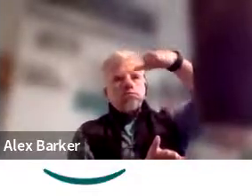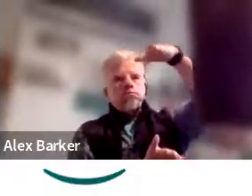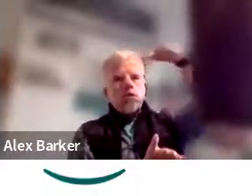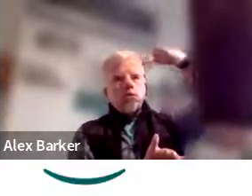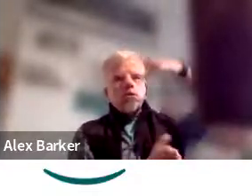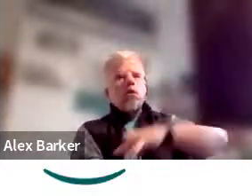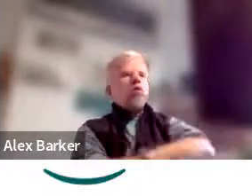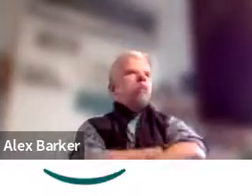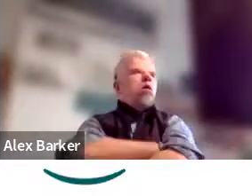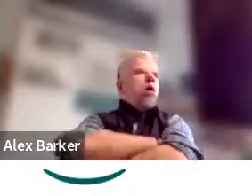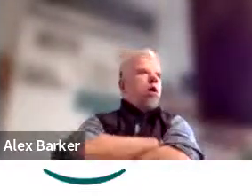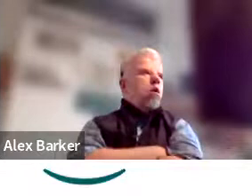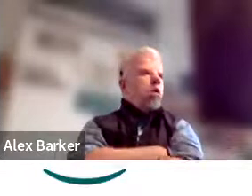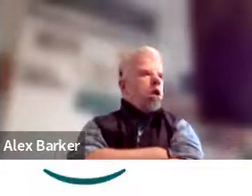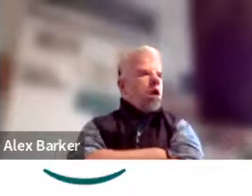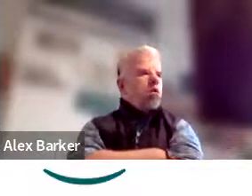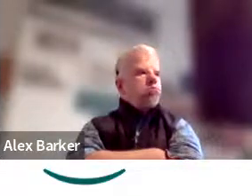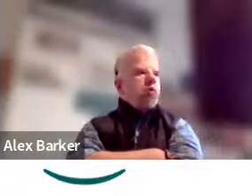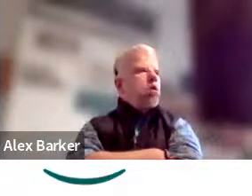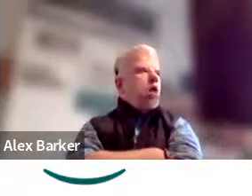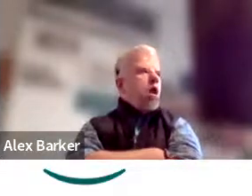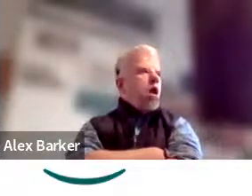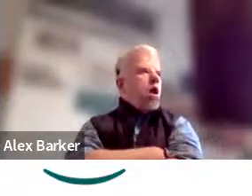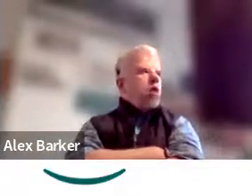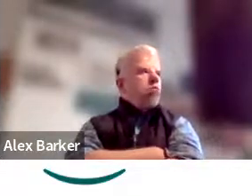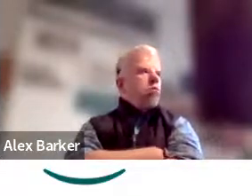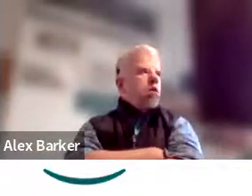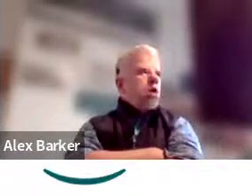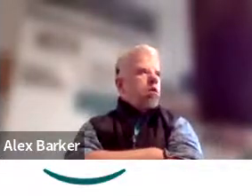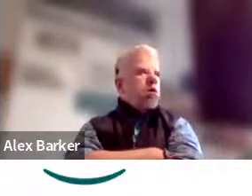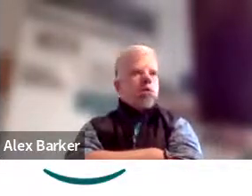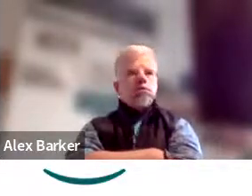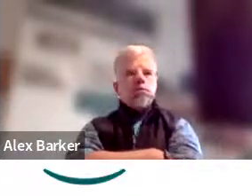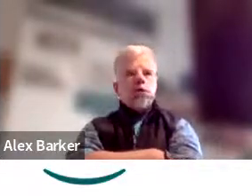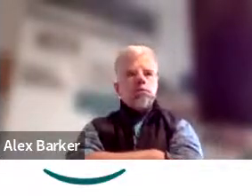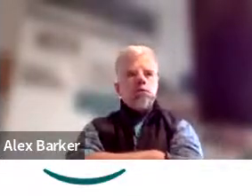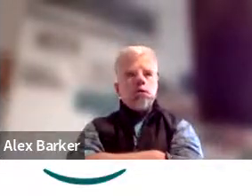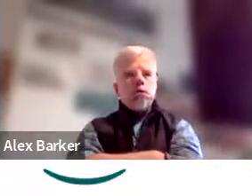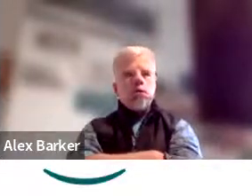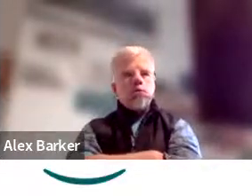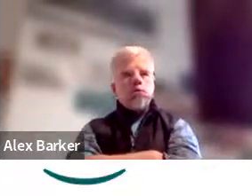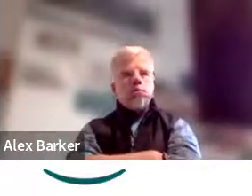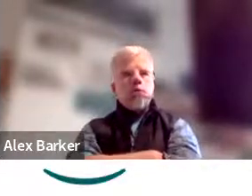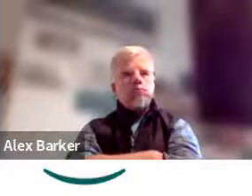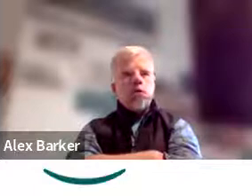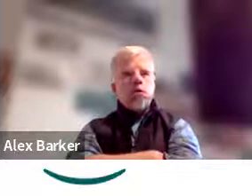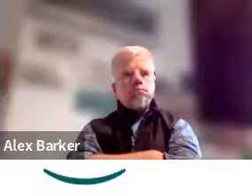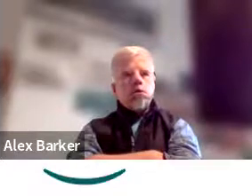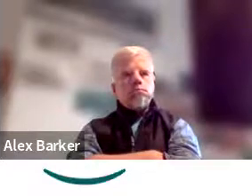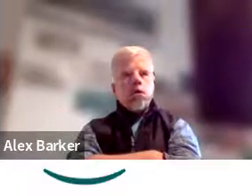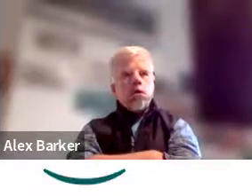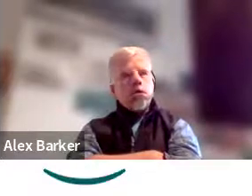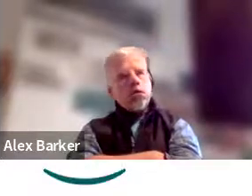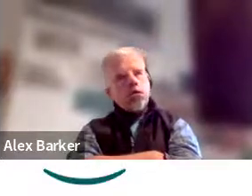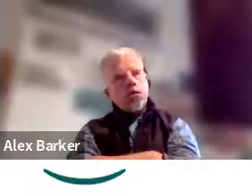people put barriers up on, and hopefully through this I can share some of my experiences with good practice and